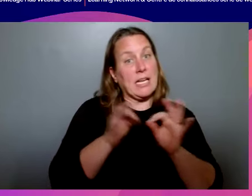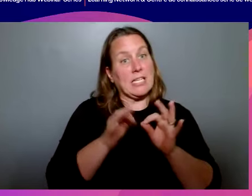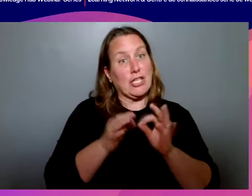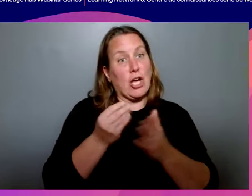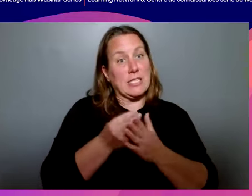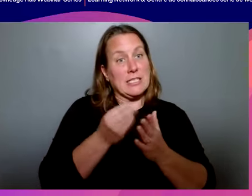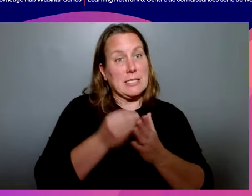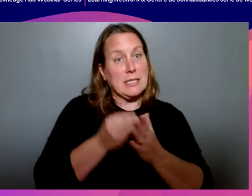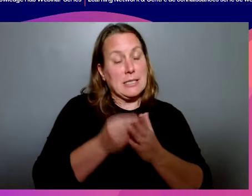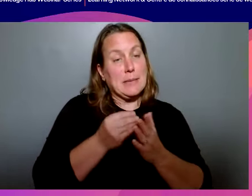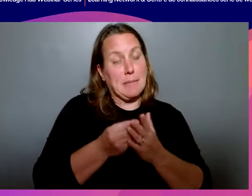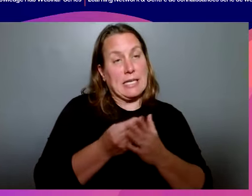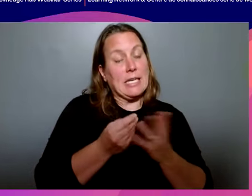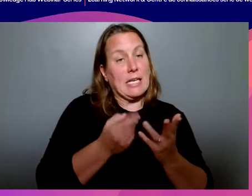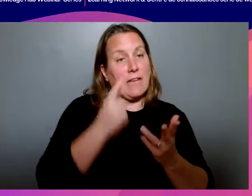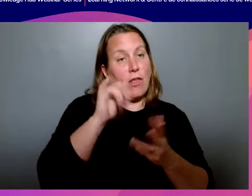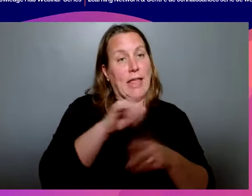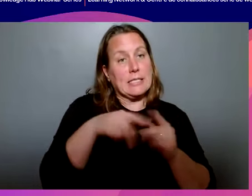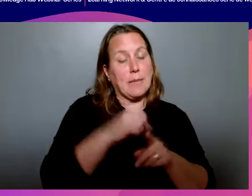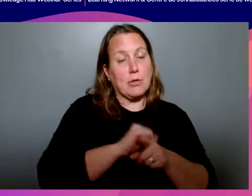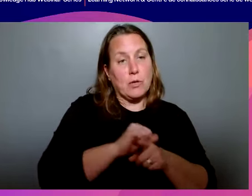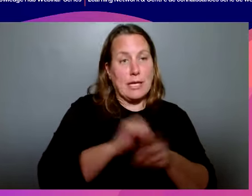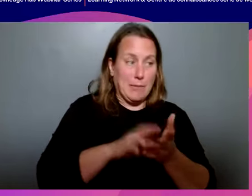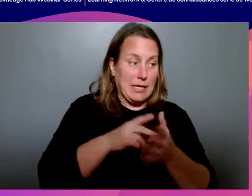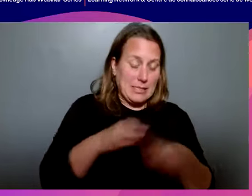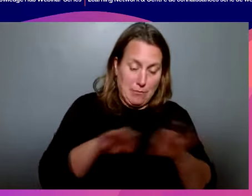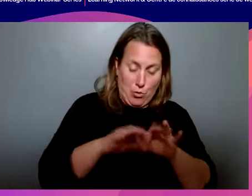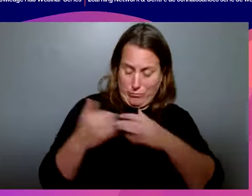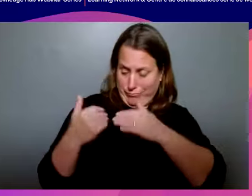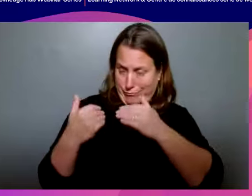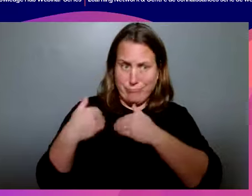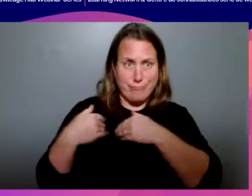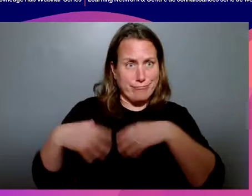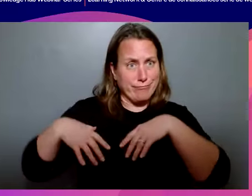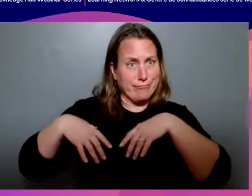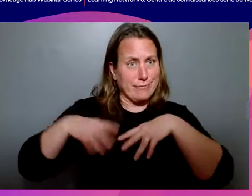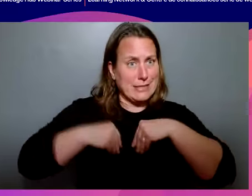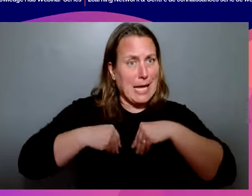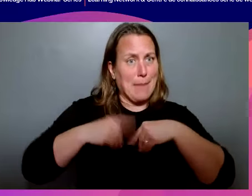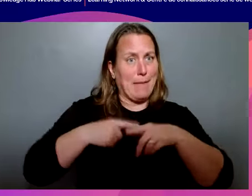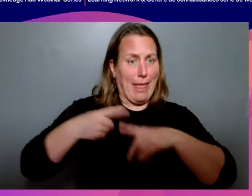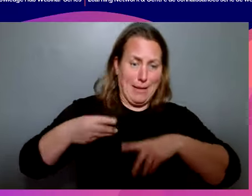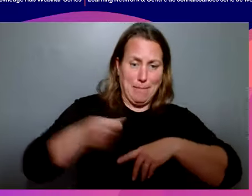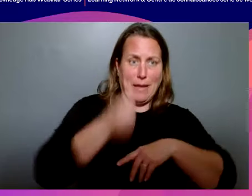training in, so it's paying for it, which I think is a part of accountability in terms of workplaces, right? So